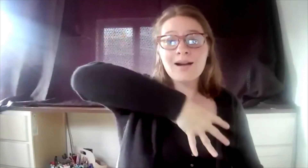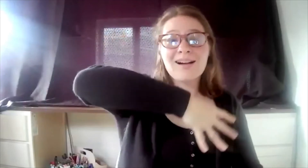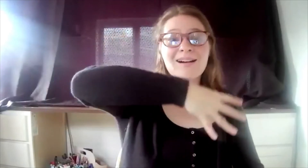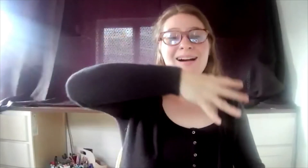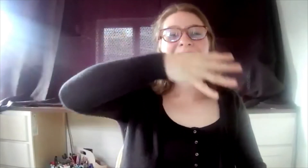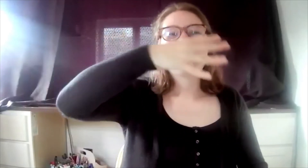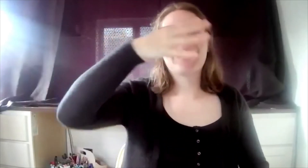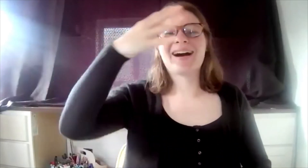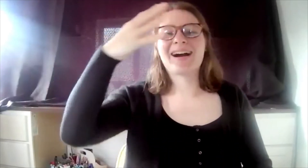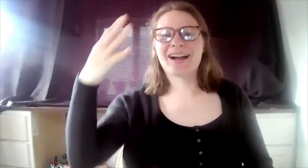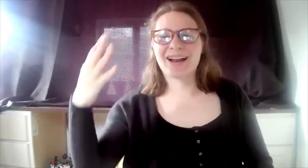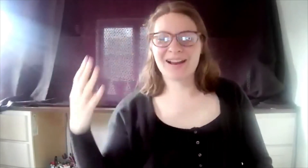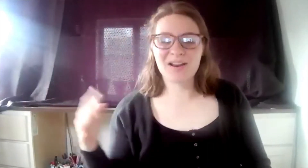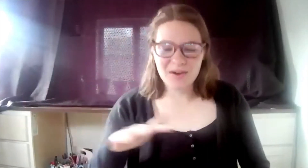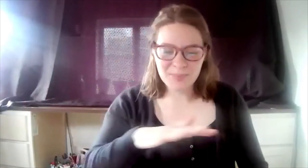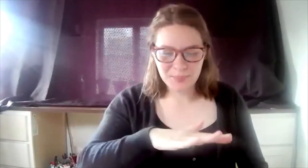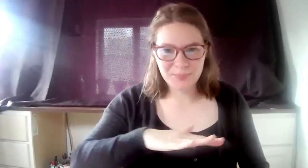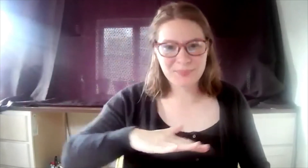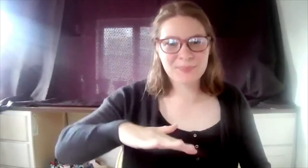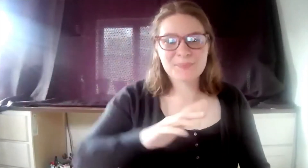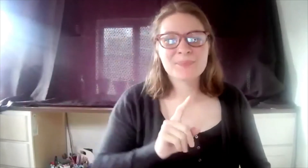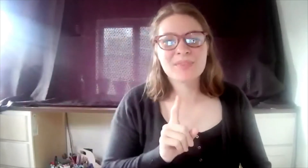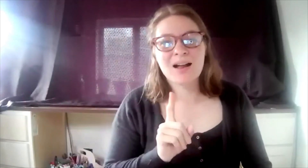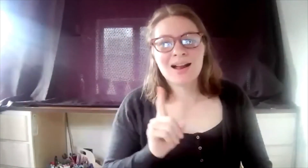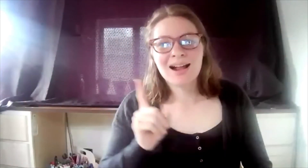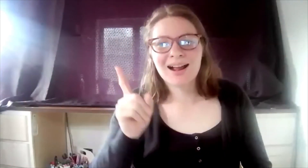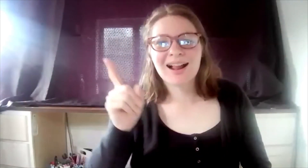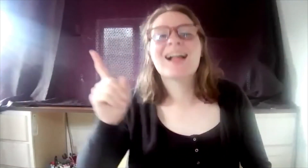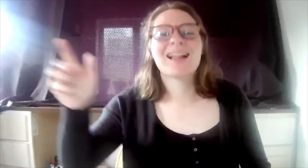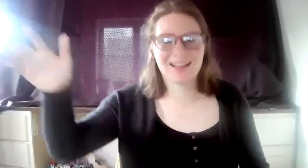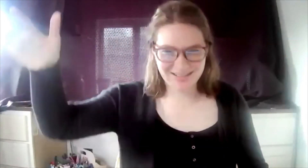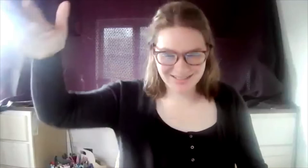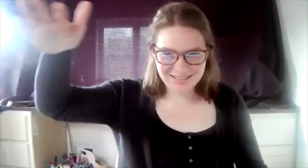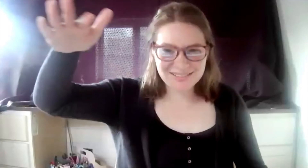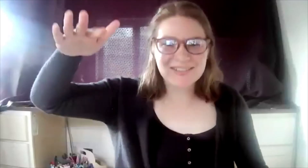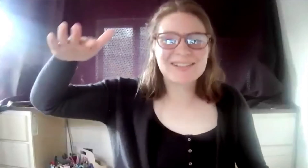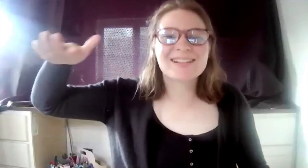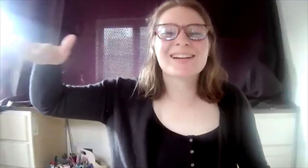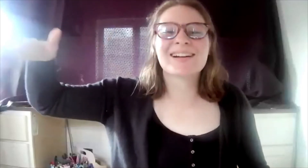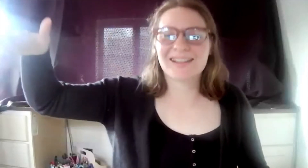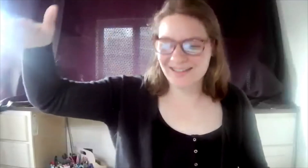Over the rainbow.